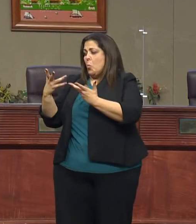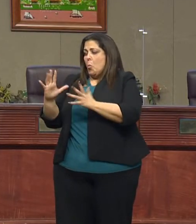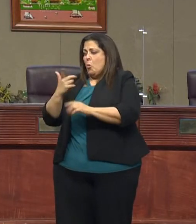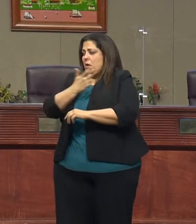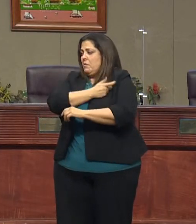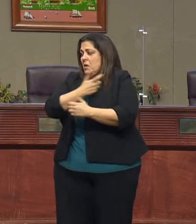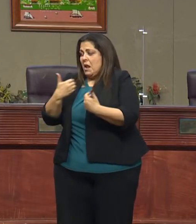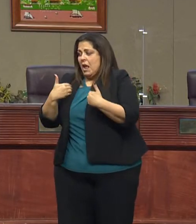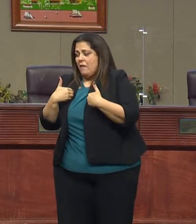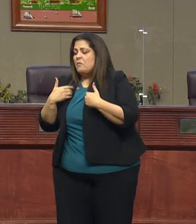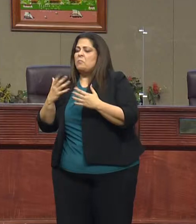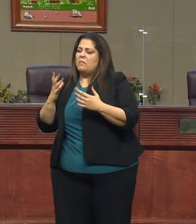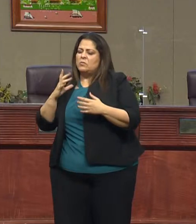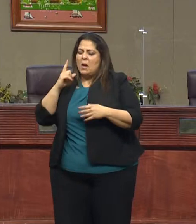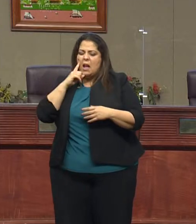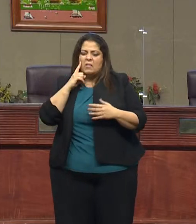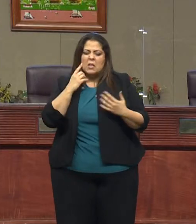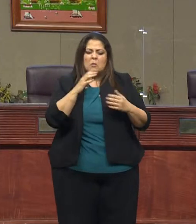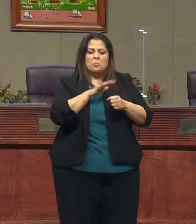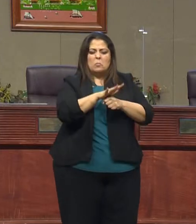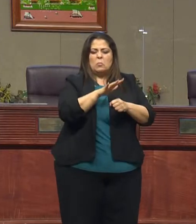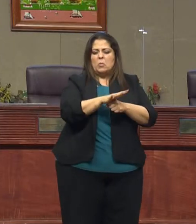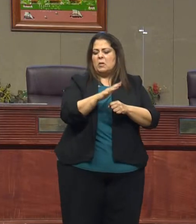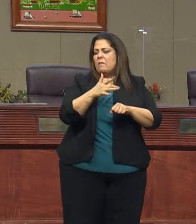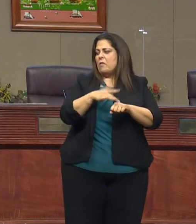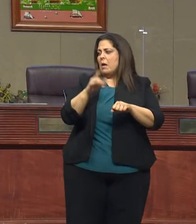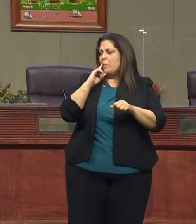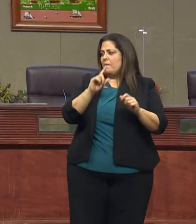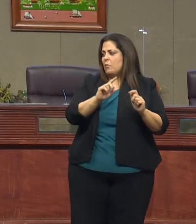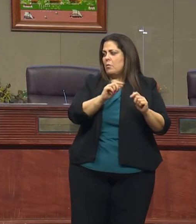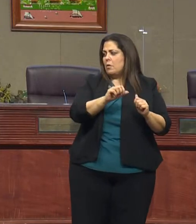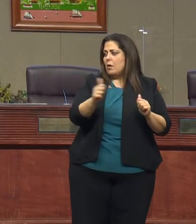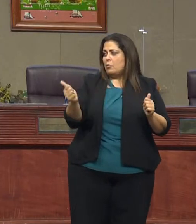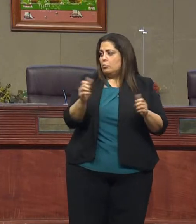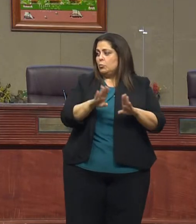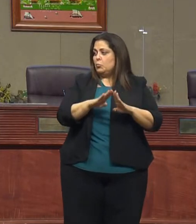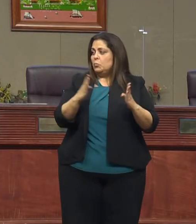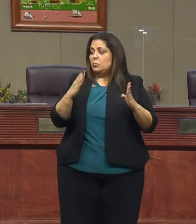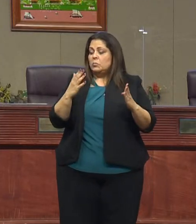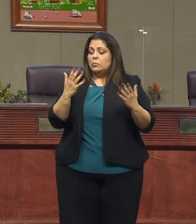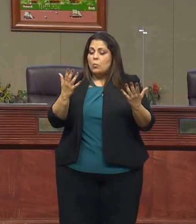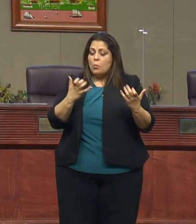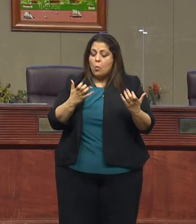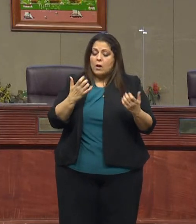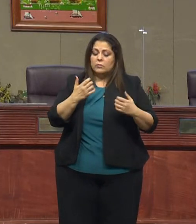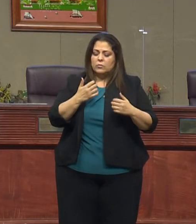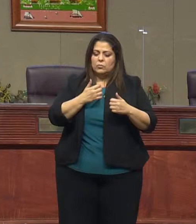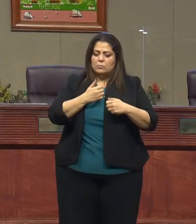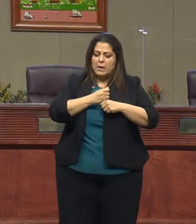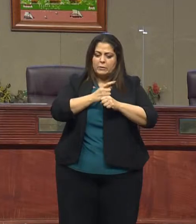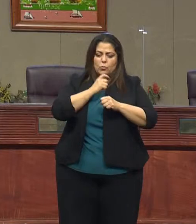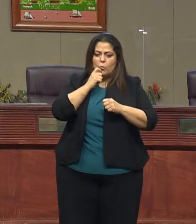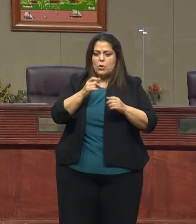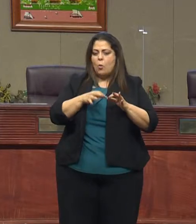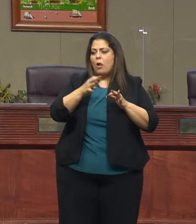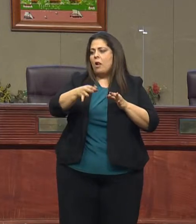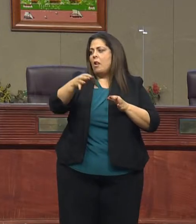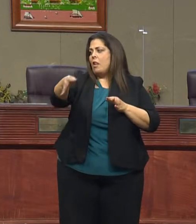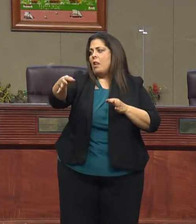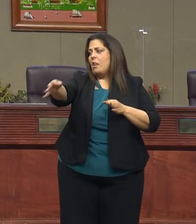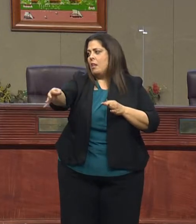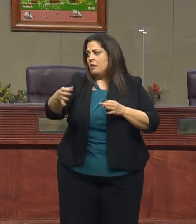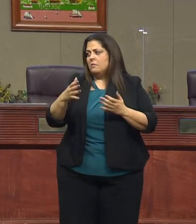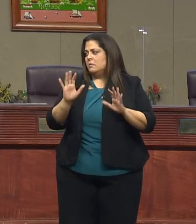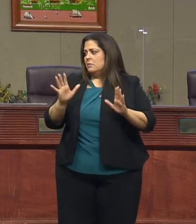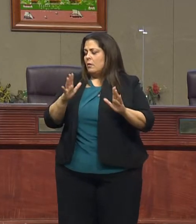can do it. So we want to make our decisions in a timely manner based upon what is